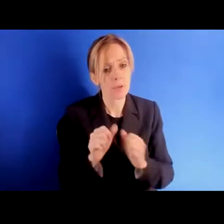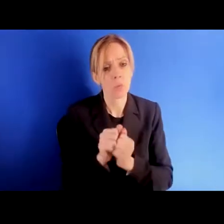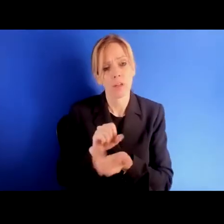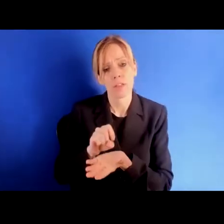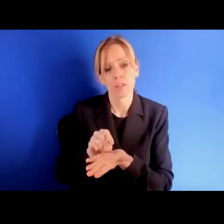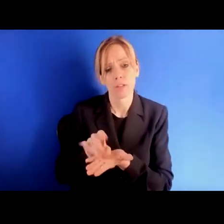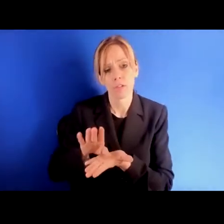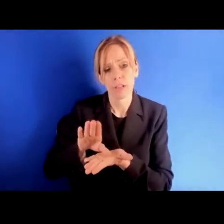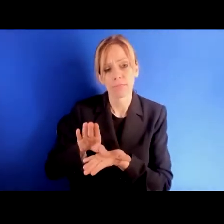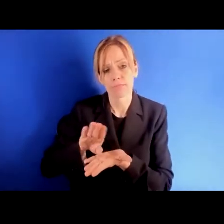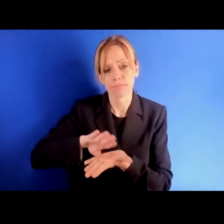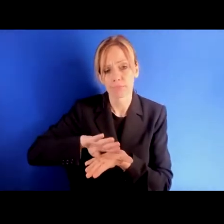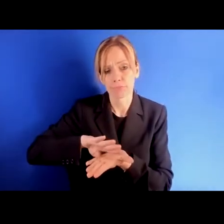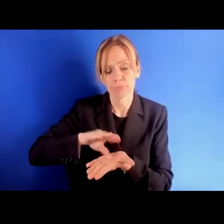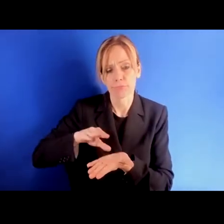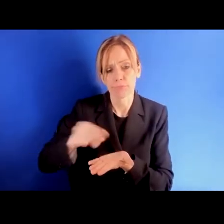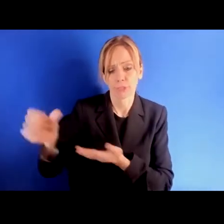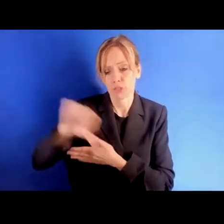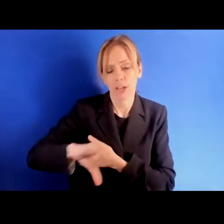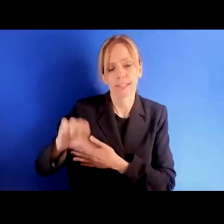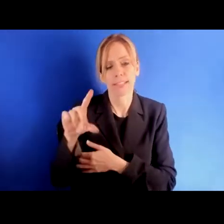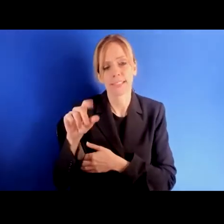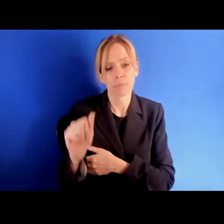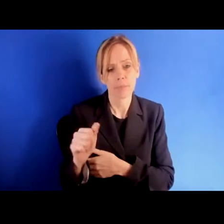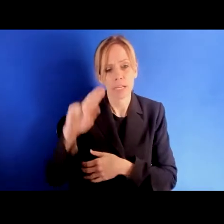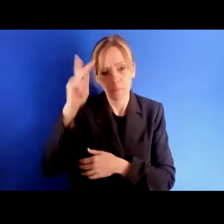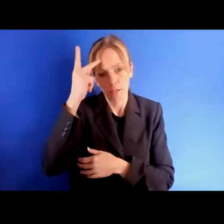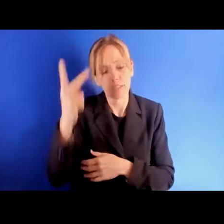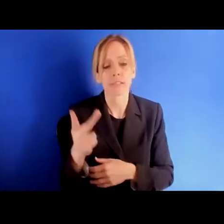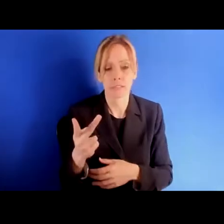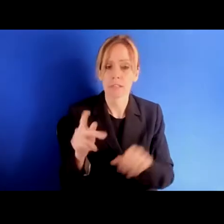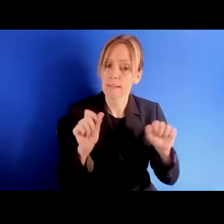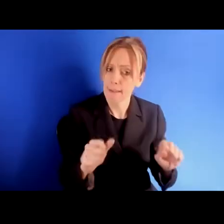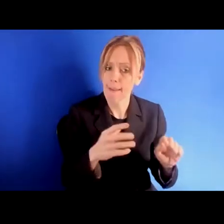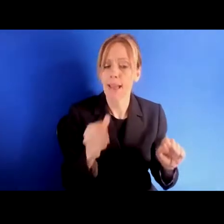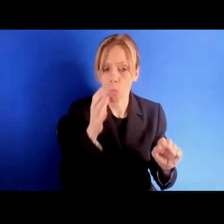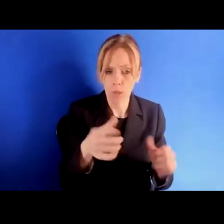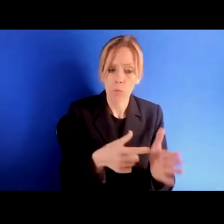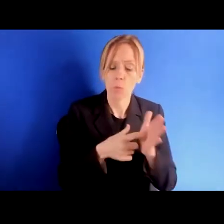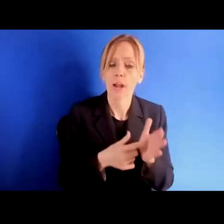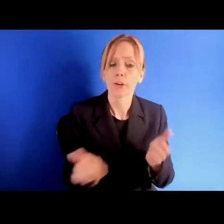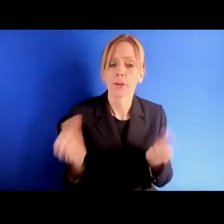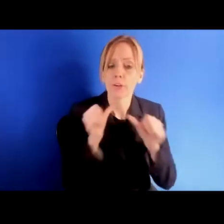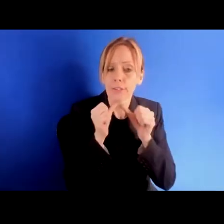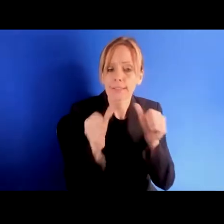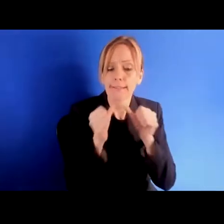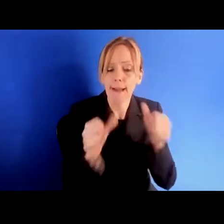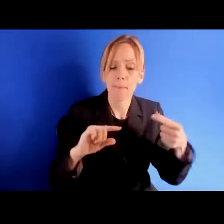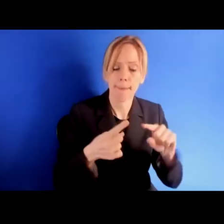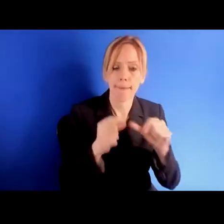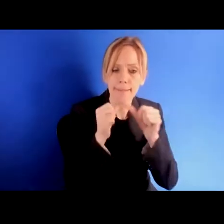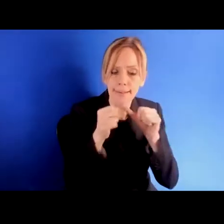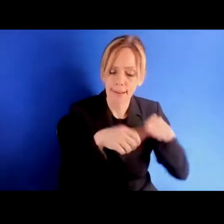politics and a canon that requires denial of pain and denial of suffering. All of this